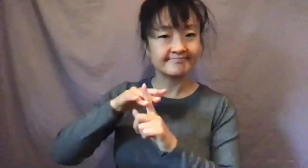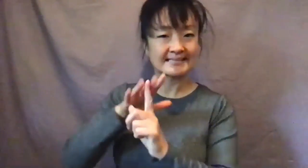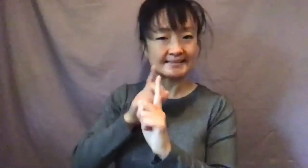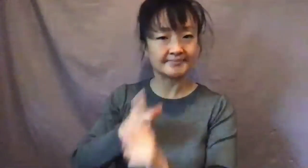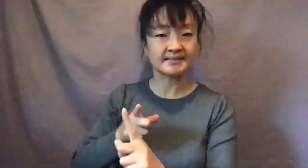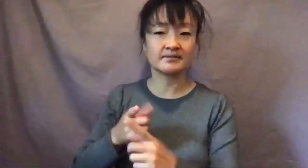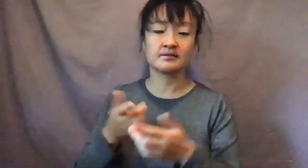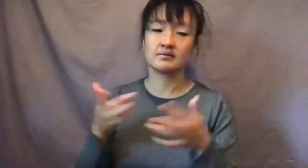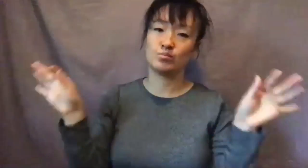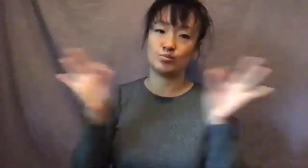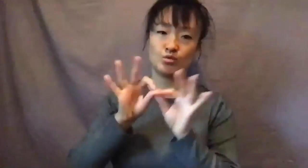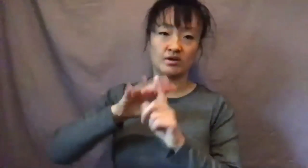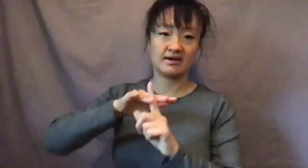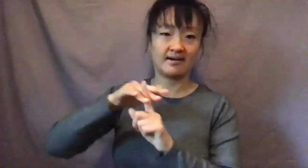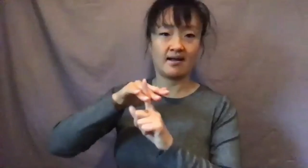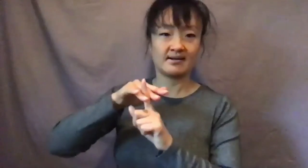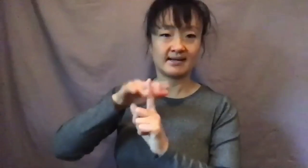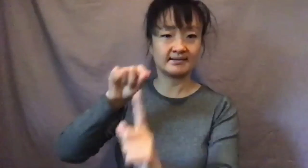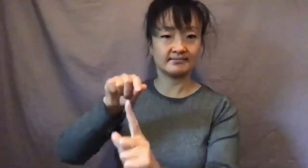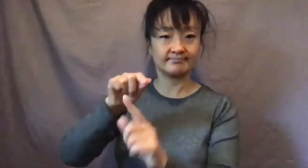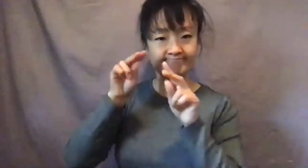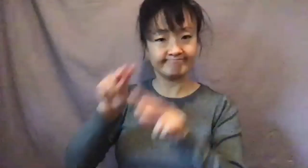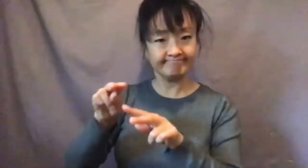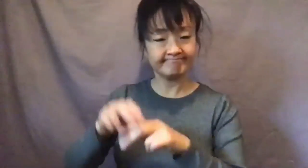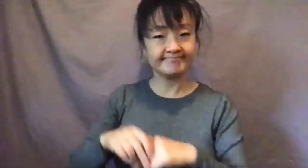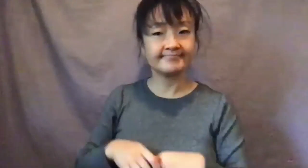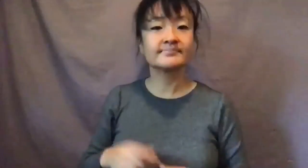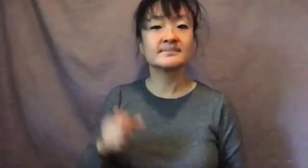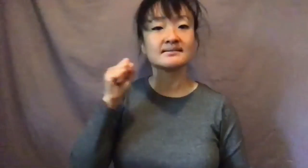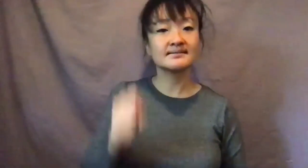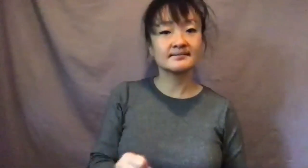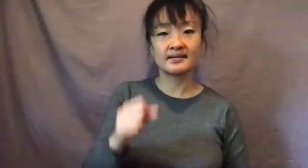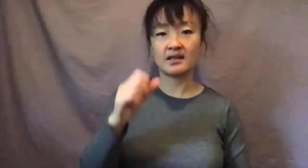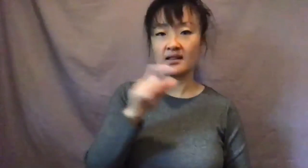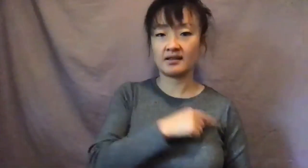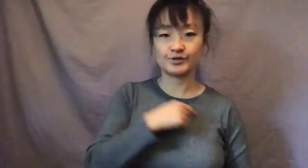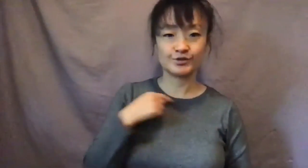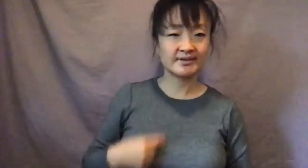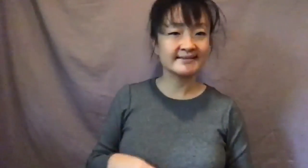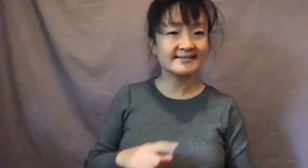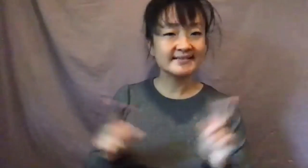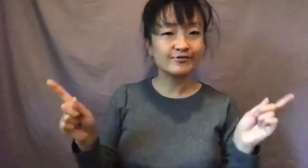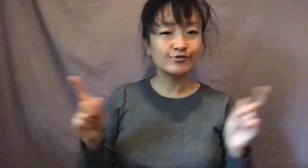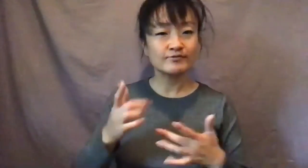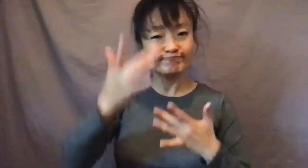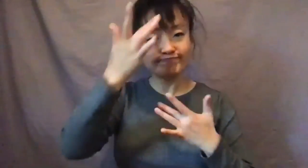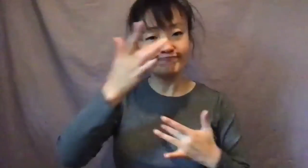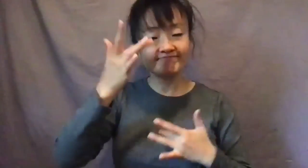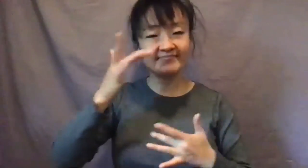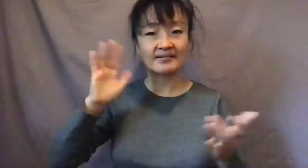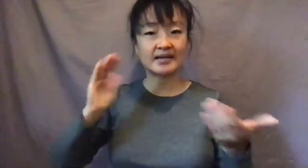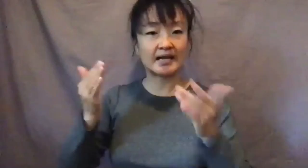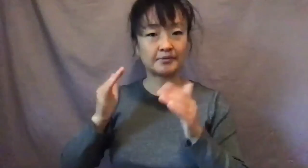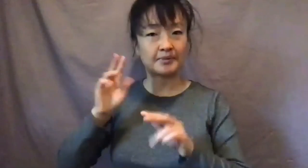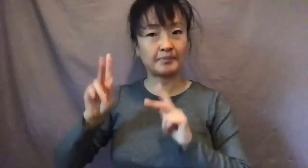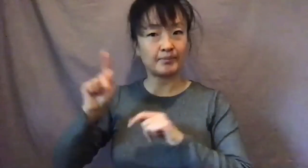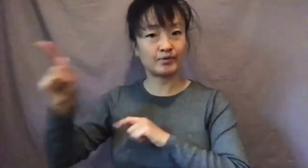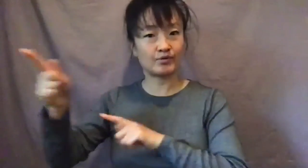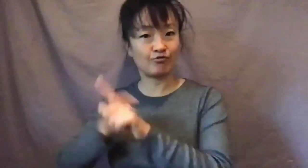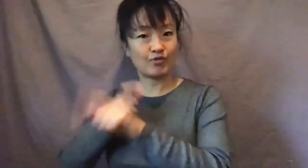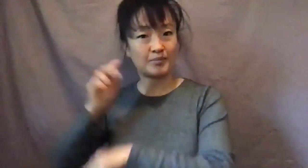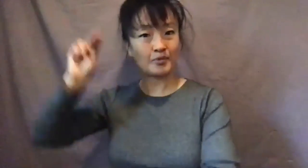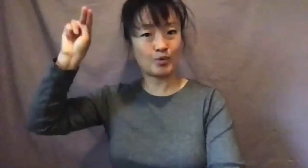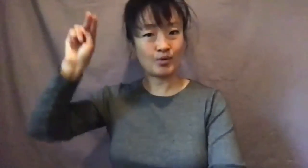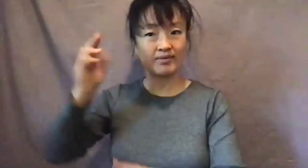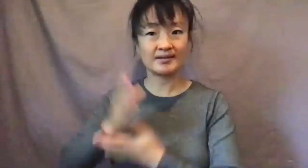really matters, right? You know, Southern Chinese have different sort of ailments than the folks that came from the North. I have teachers that are sort